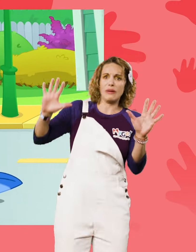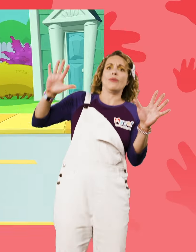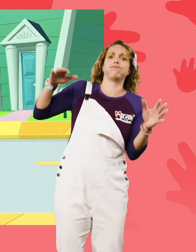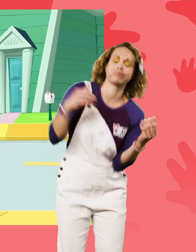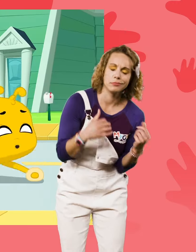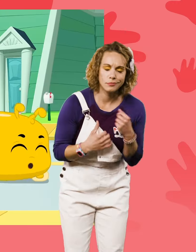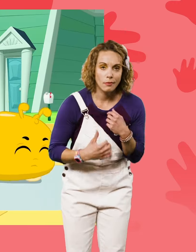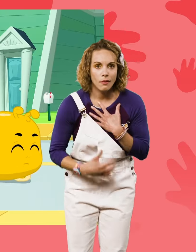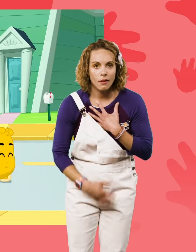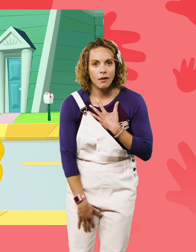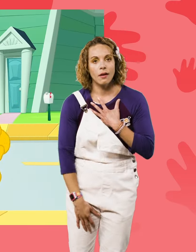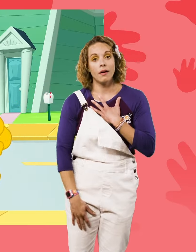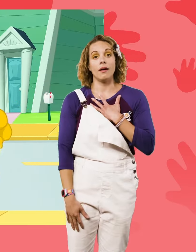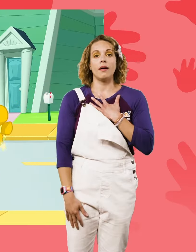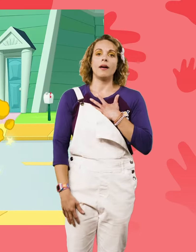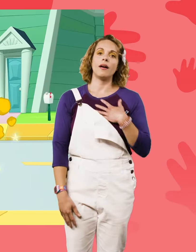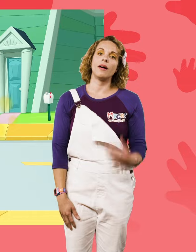Whoa!